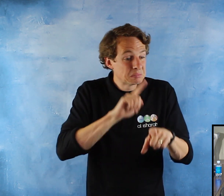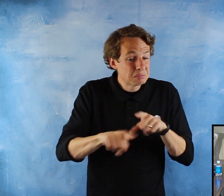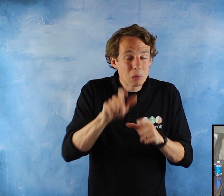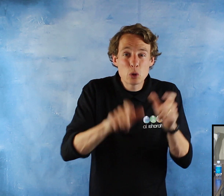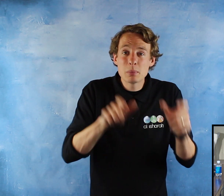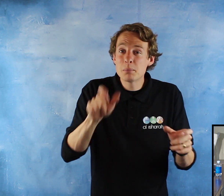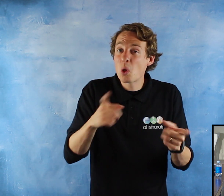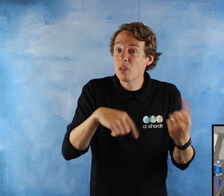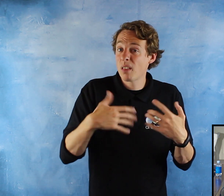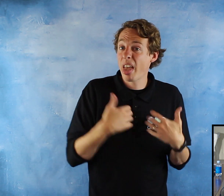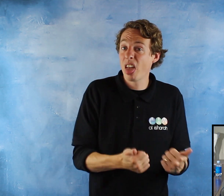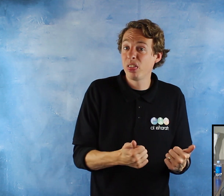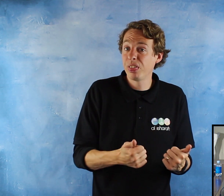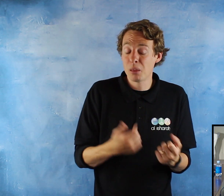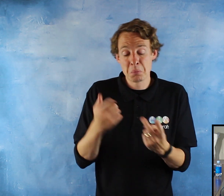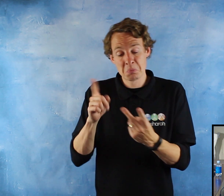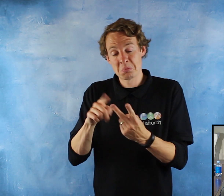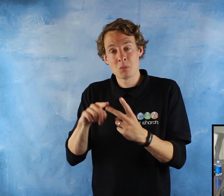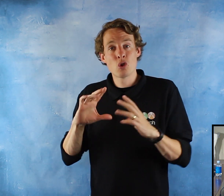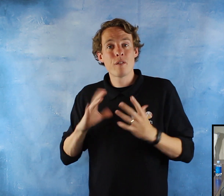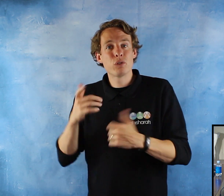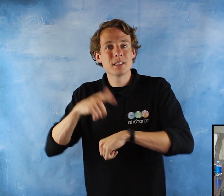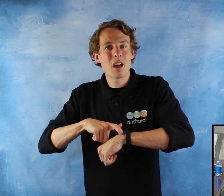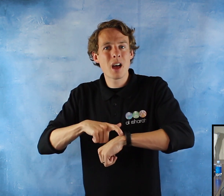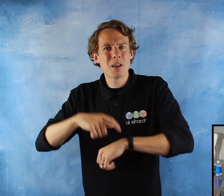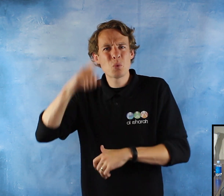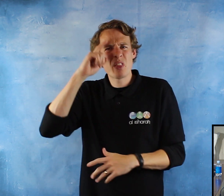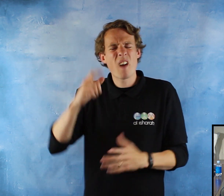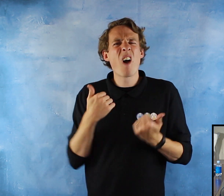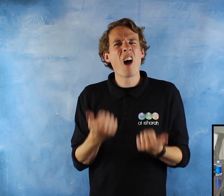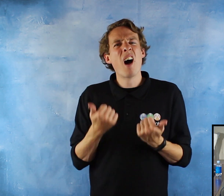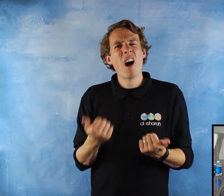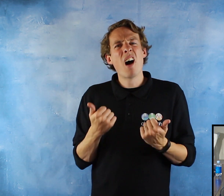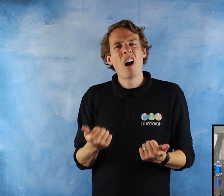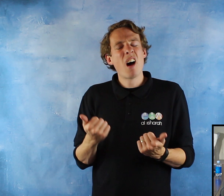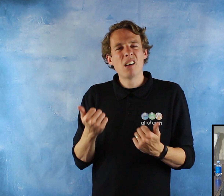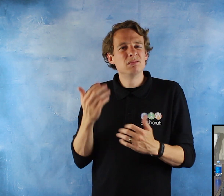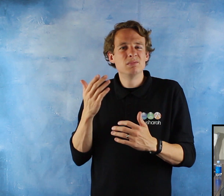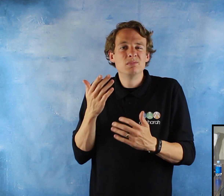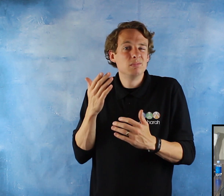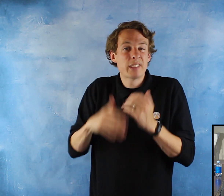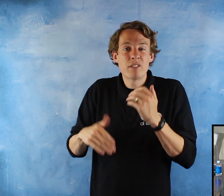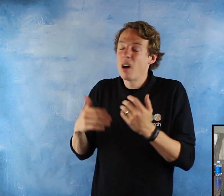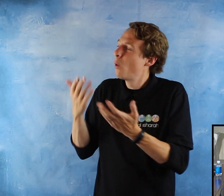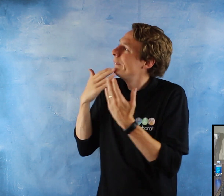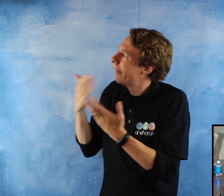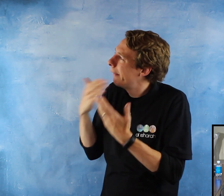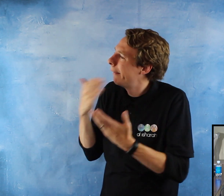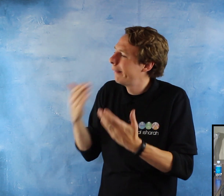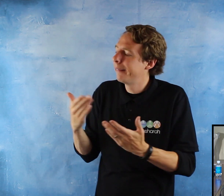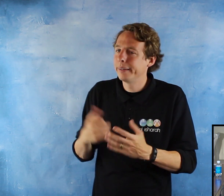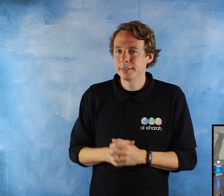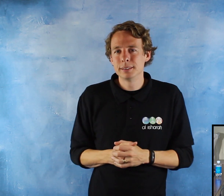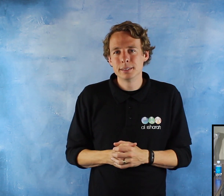health, and they have a spare time. These two tools. They cannot just remain sitting like